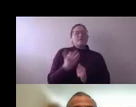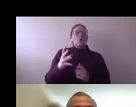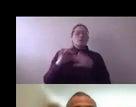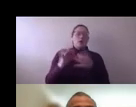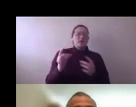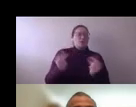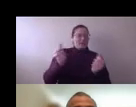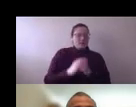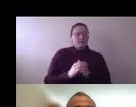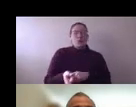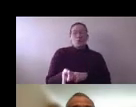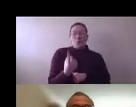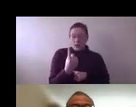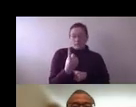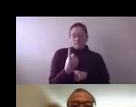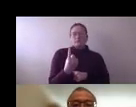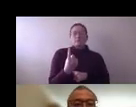One is that,